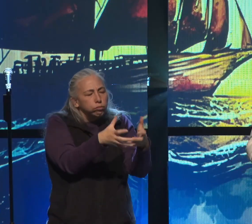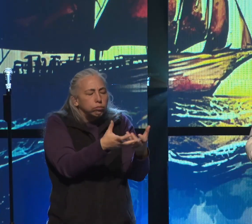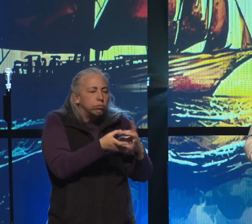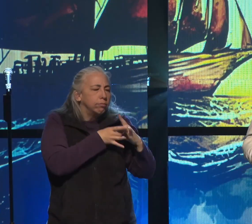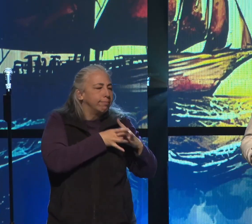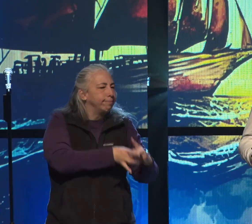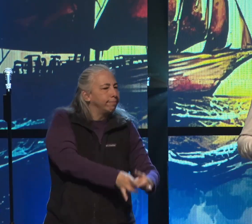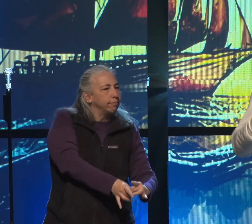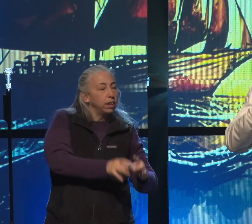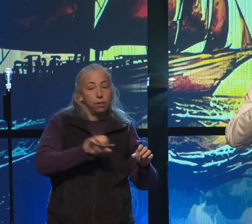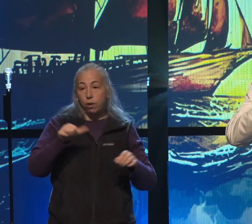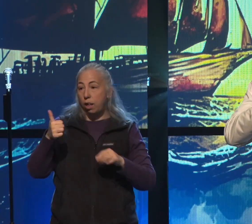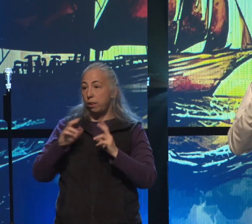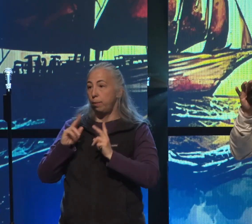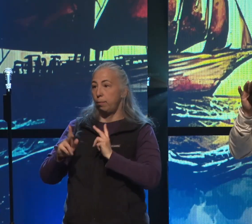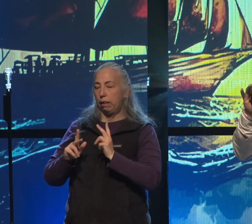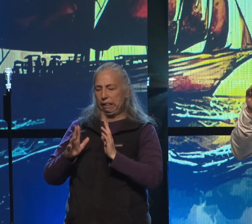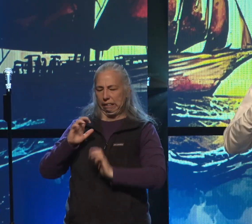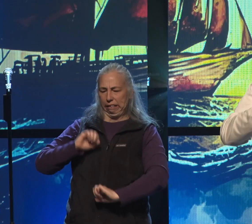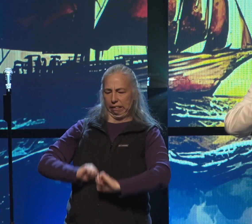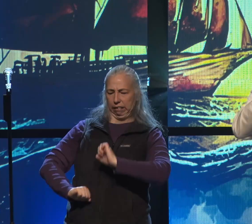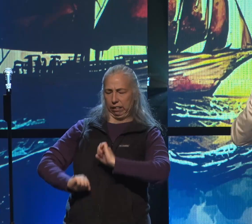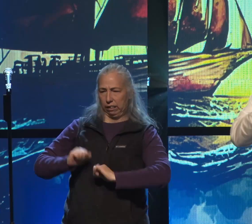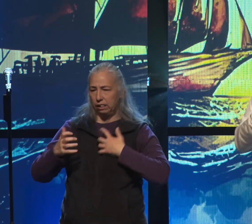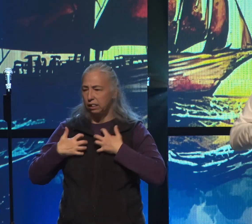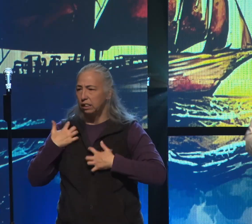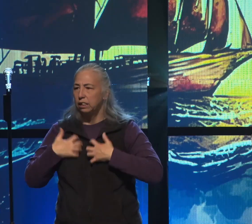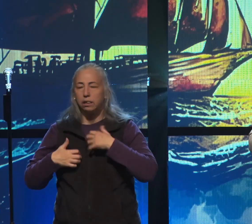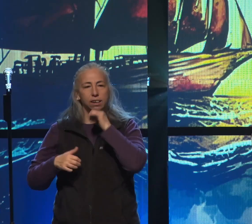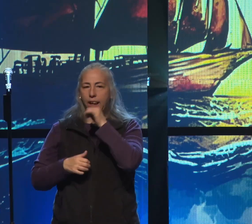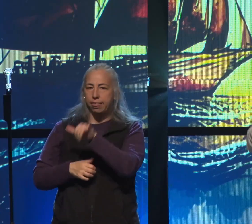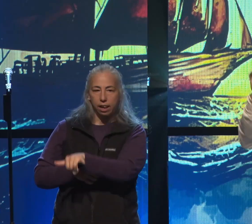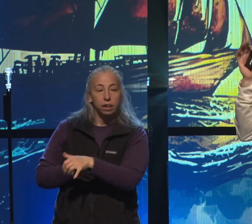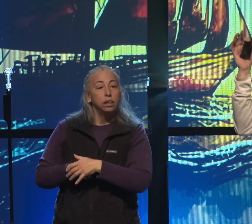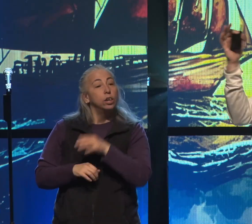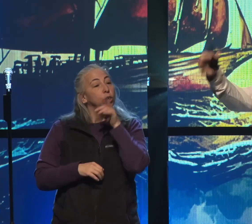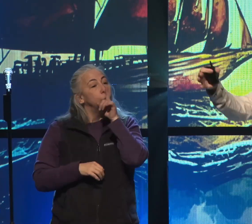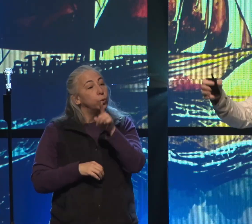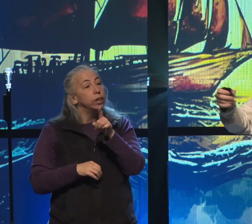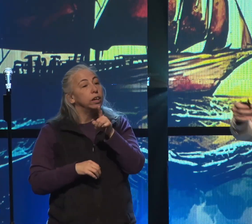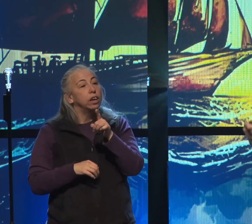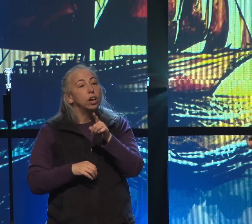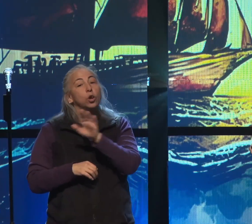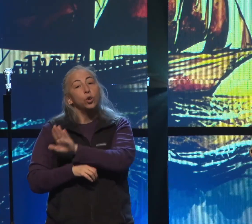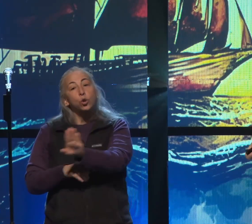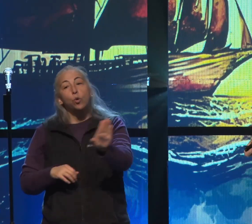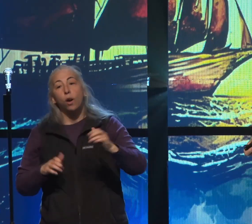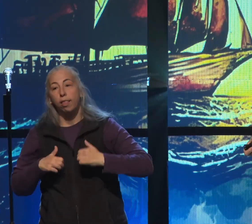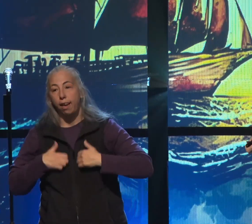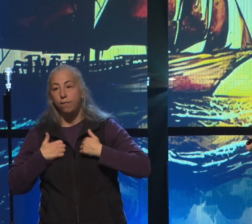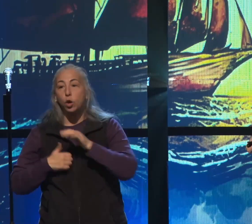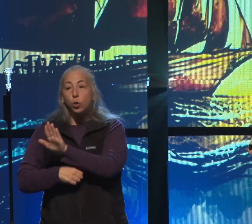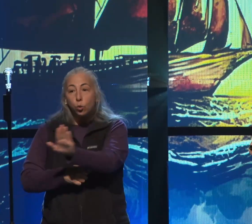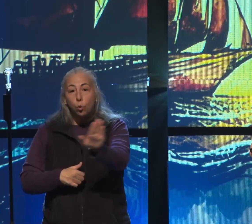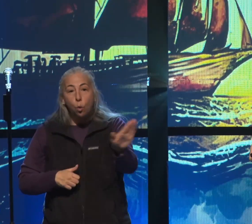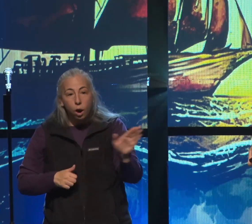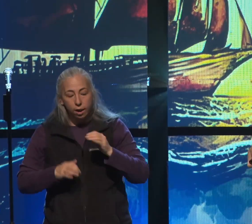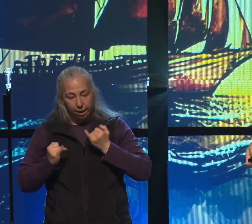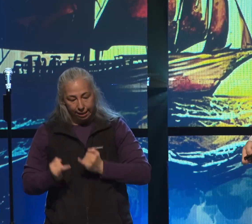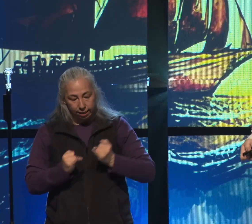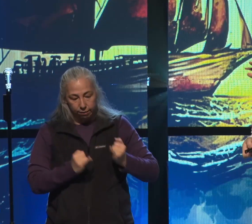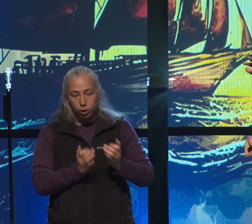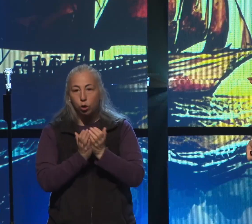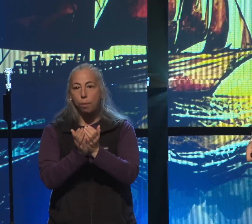isn't, right? So just remember that, like these aren't necessarily universal, and we're talking about your life, your sailboat, right? The